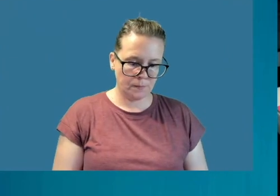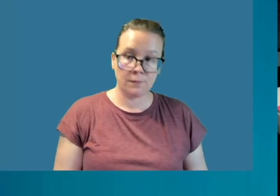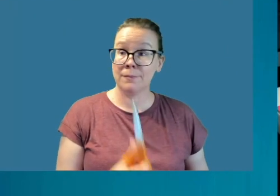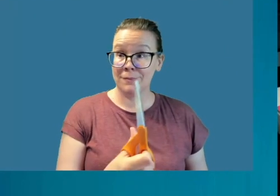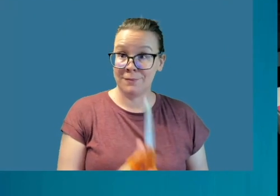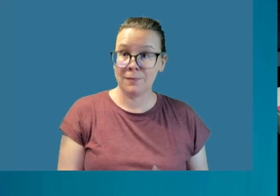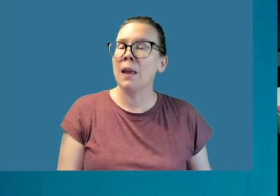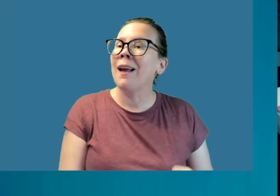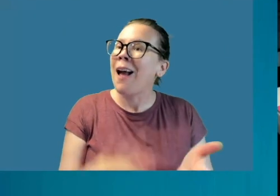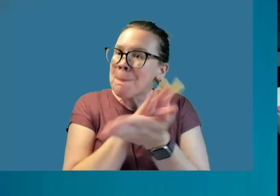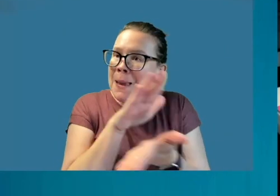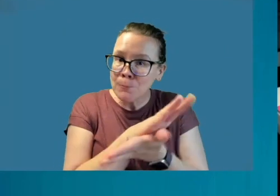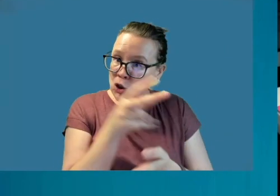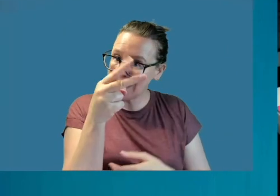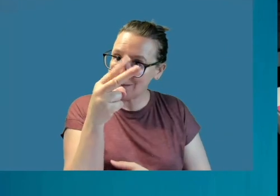around.